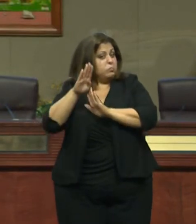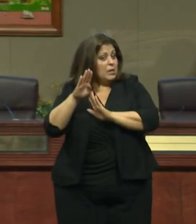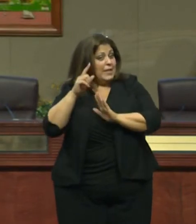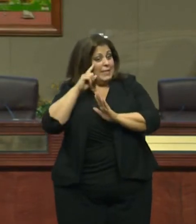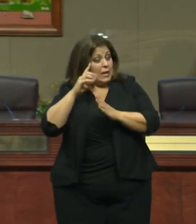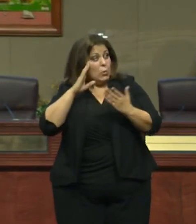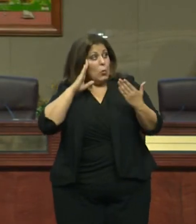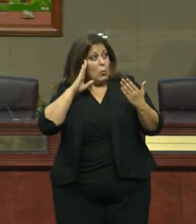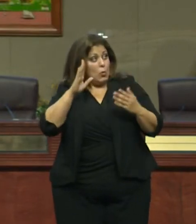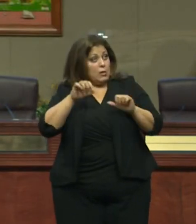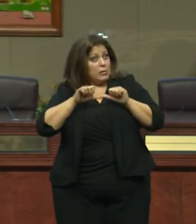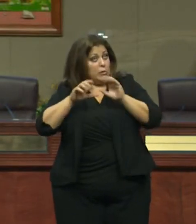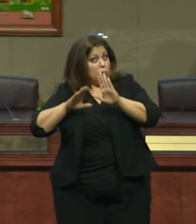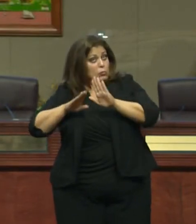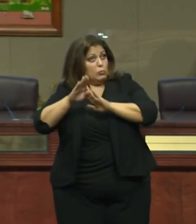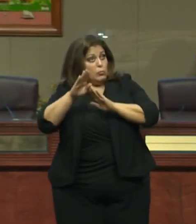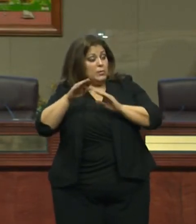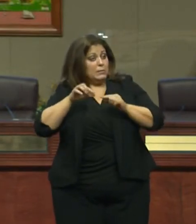travel approaches?